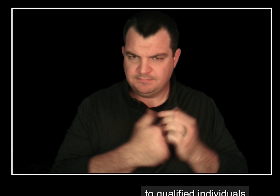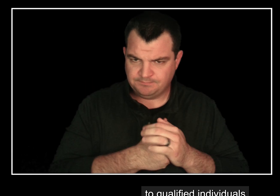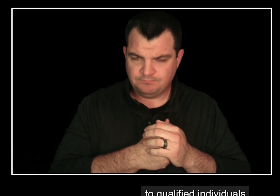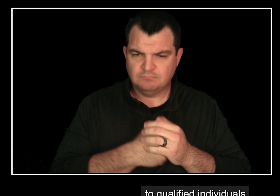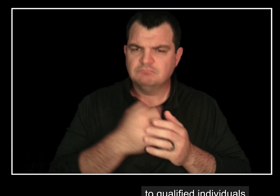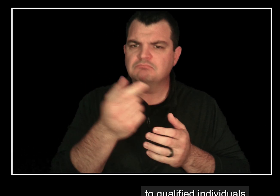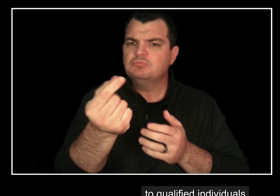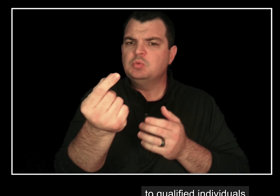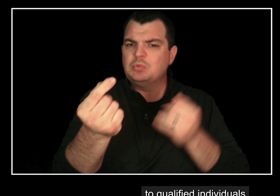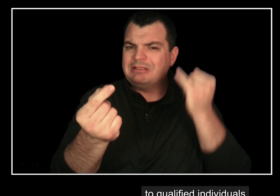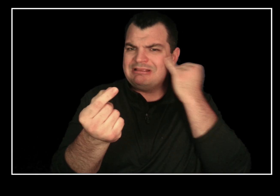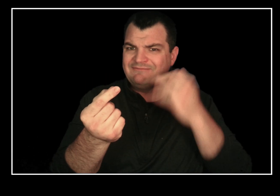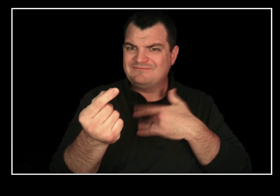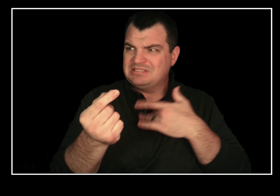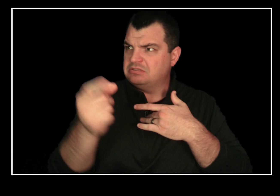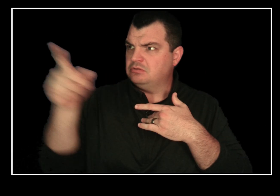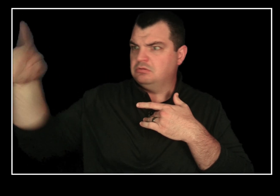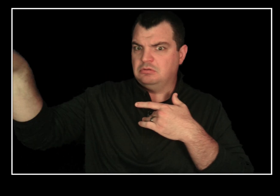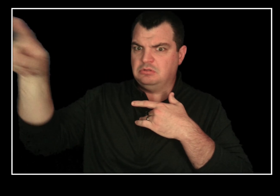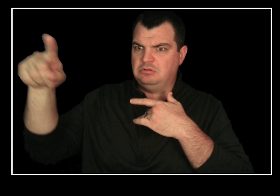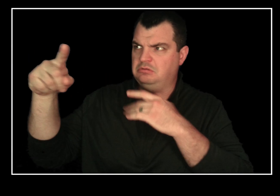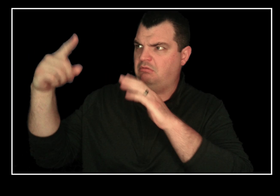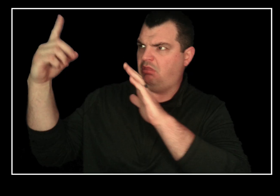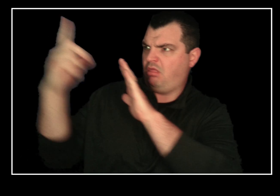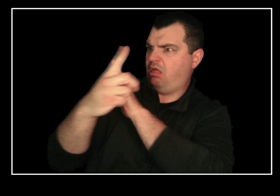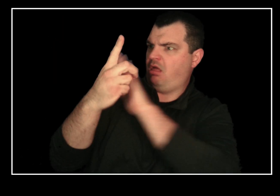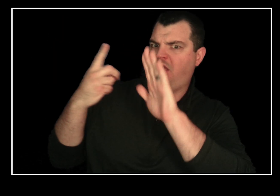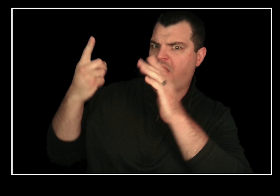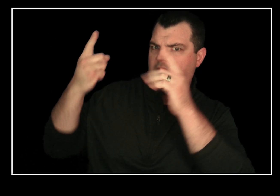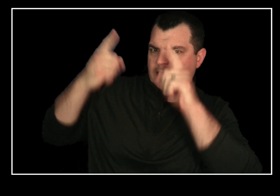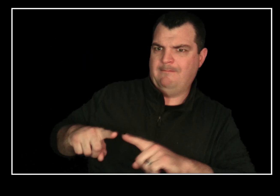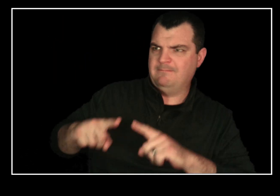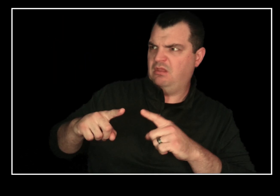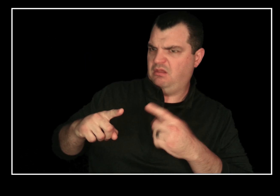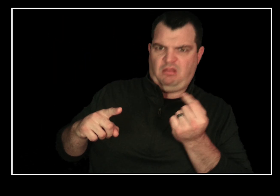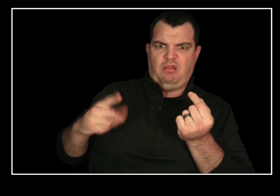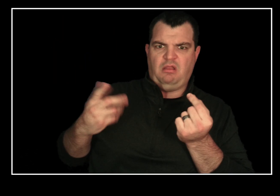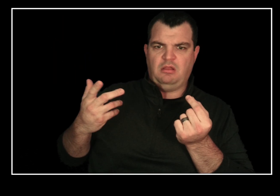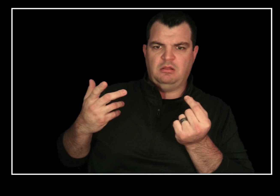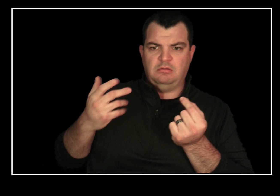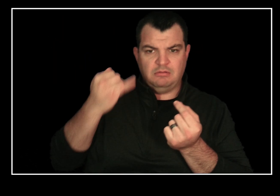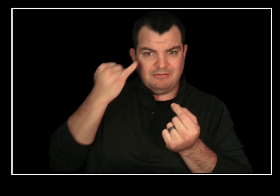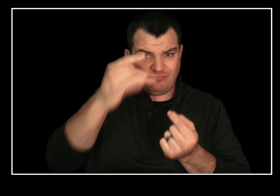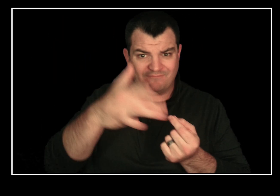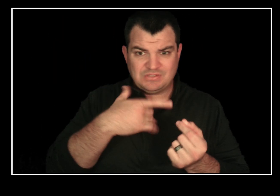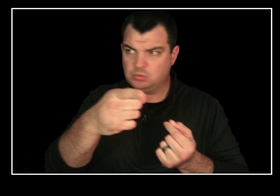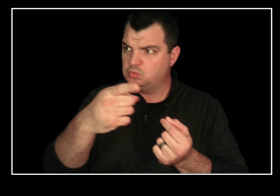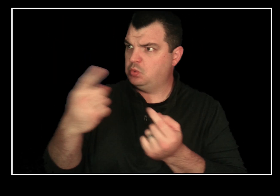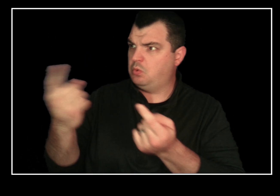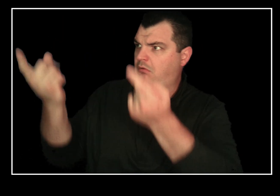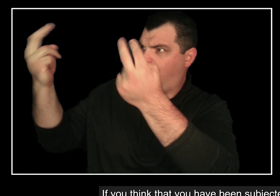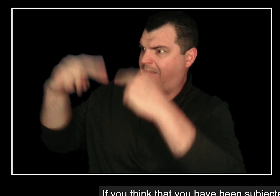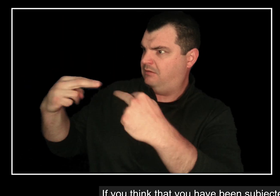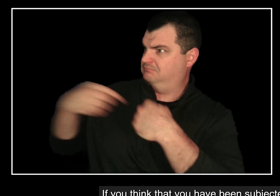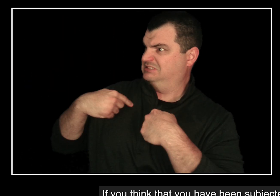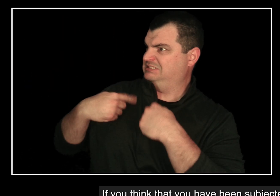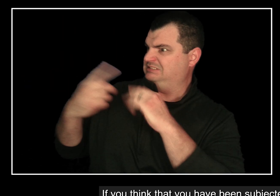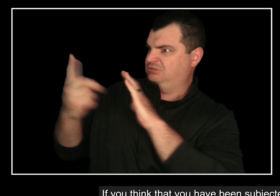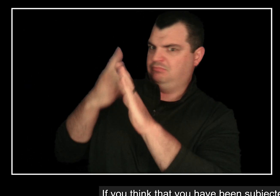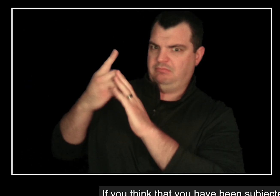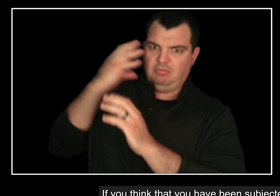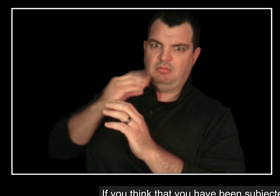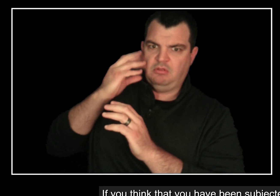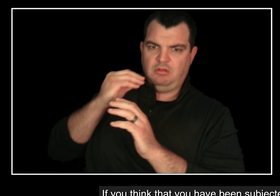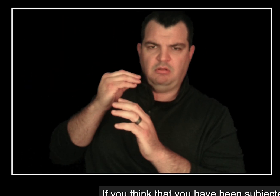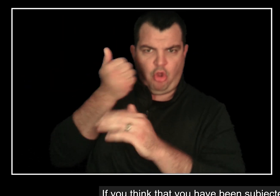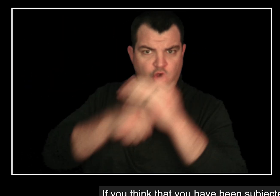individuals with disabilities. What to do if you believe you have experienced discrimination? If you think that you have